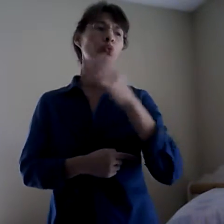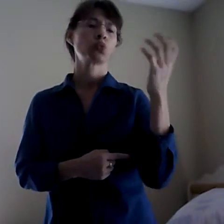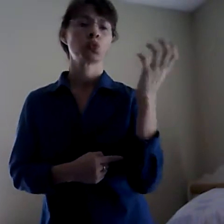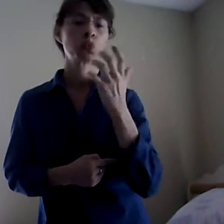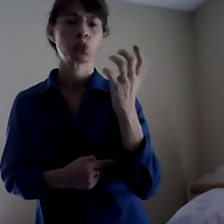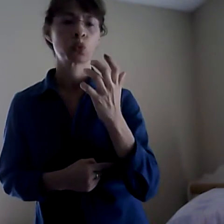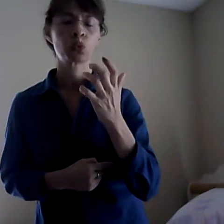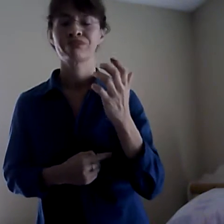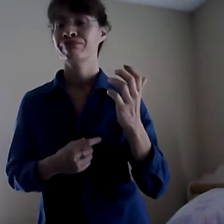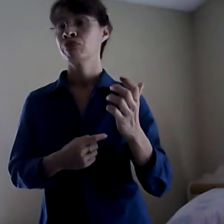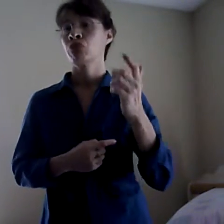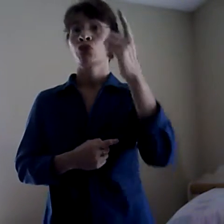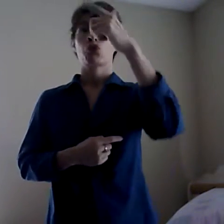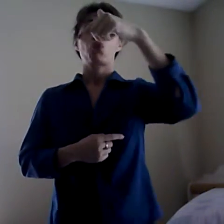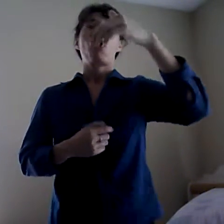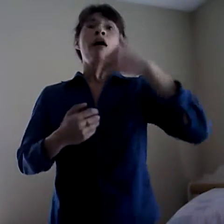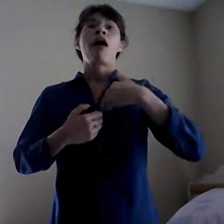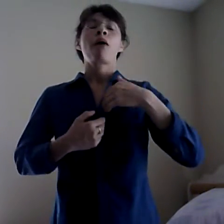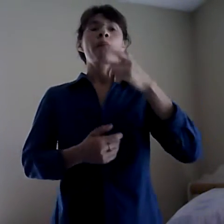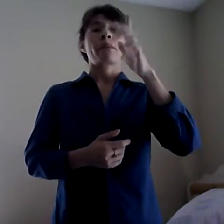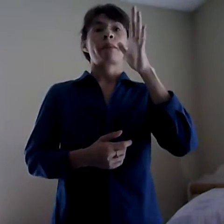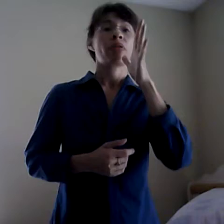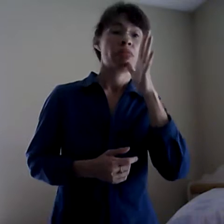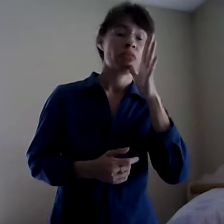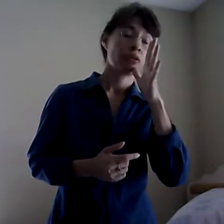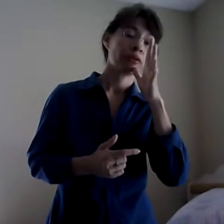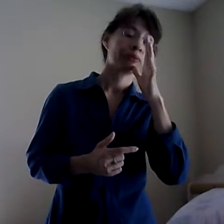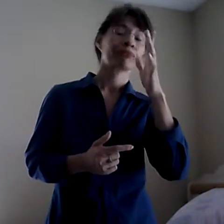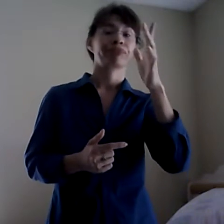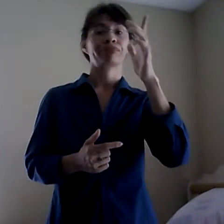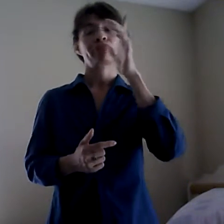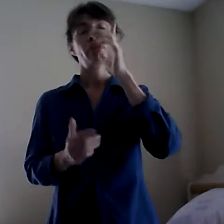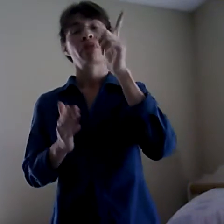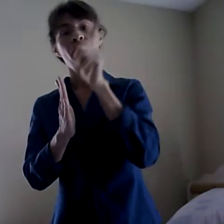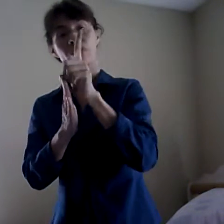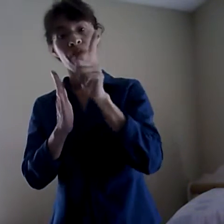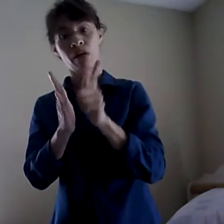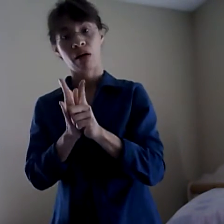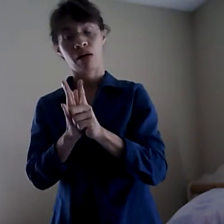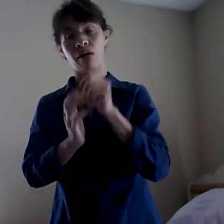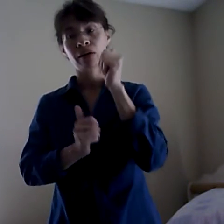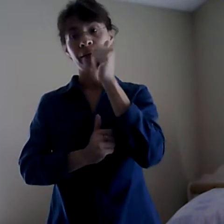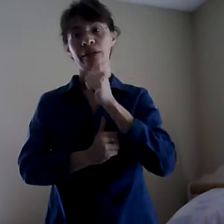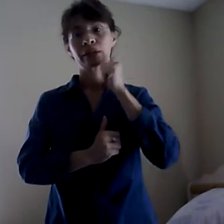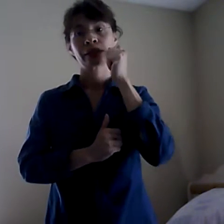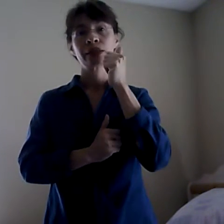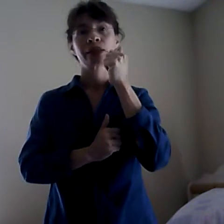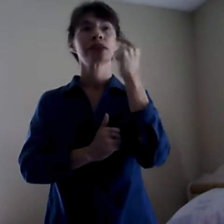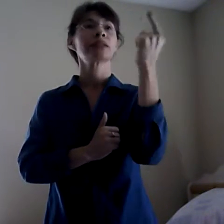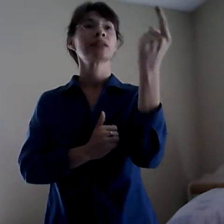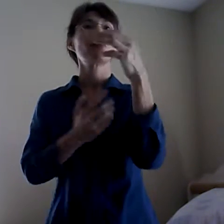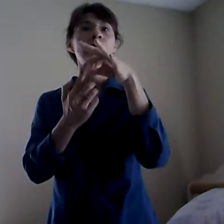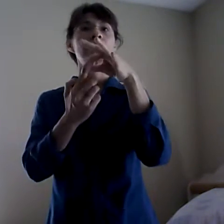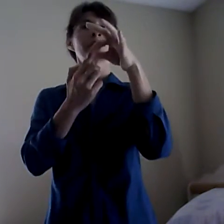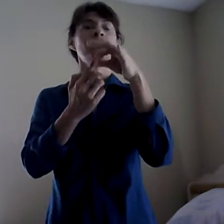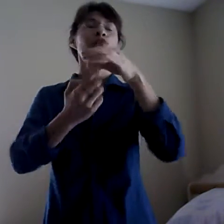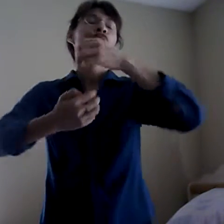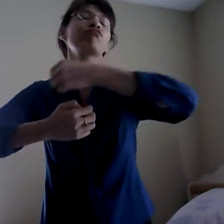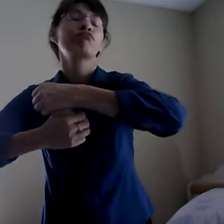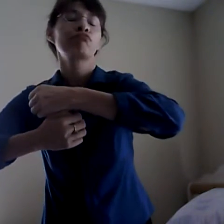everybody has a mother-in-law, auntie, everybody special to them that's like a mother, so we have to send